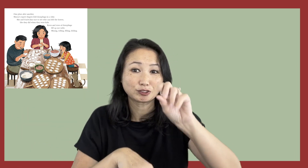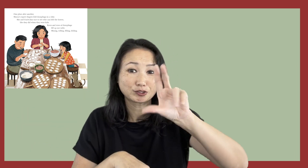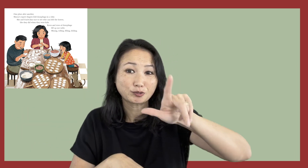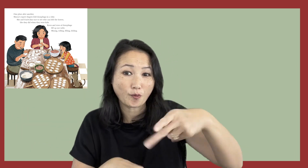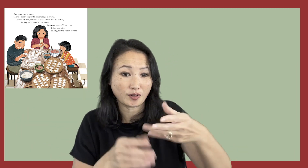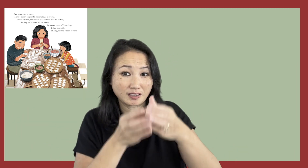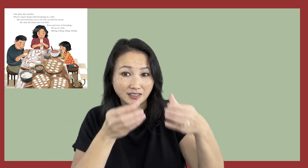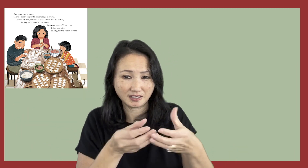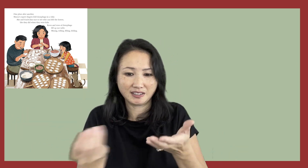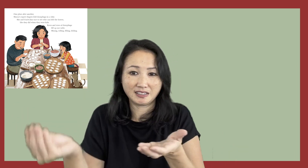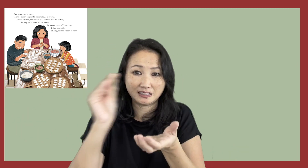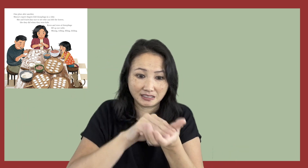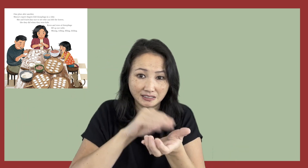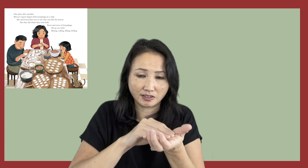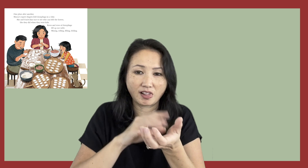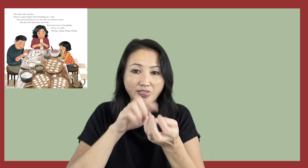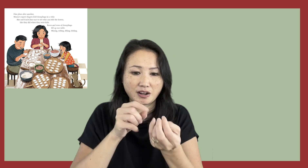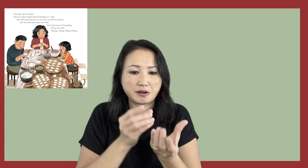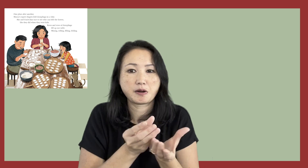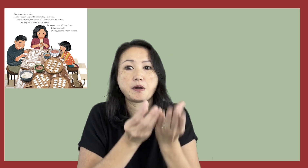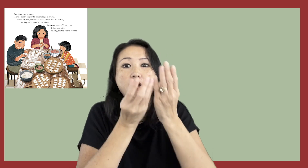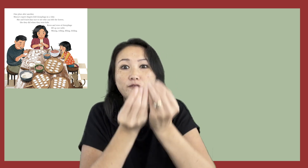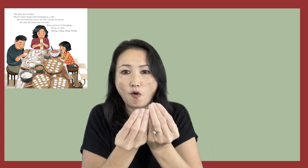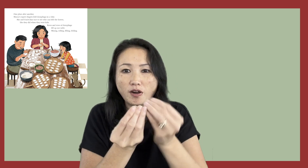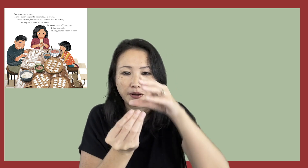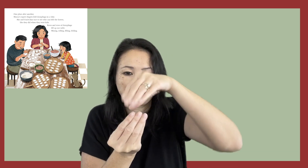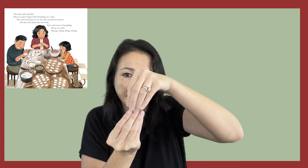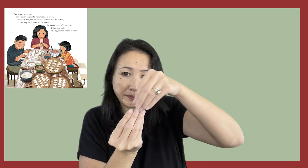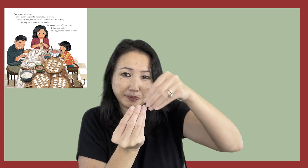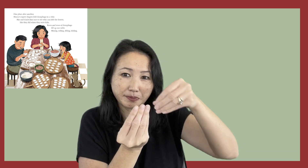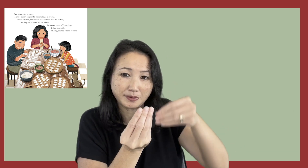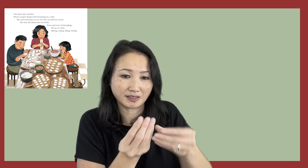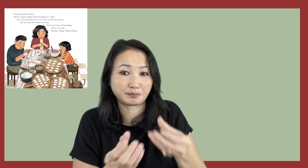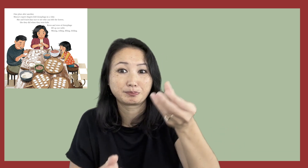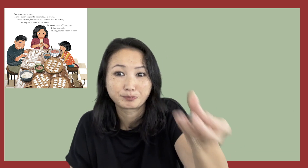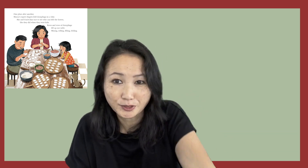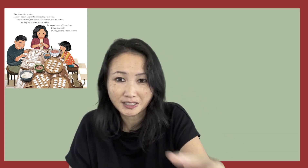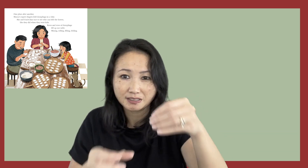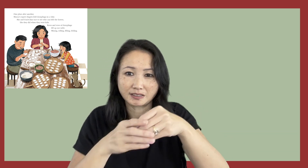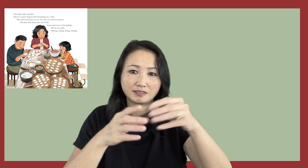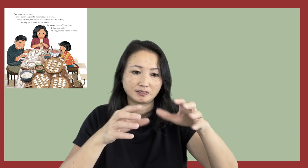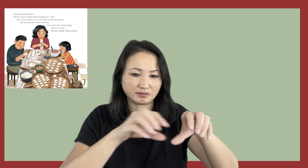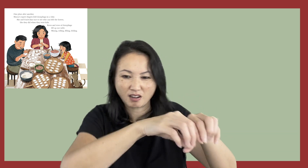mixing, rolling, filling, and folding.